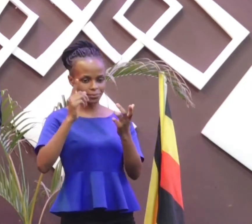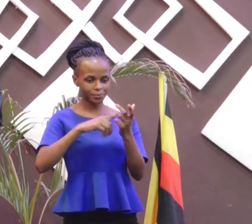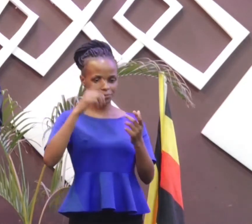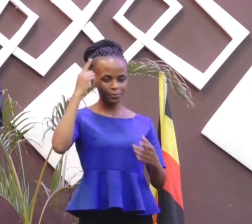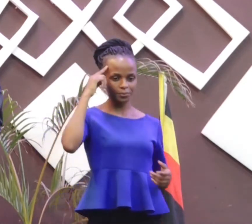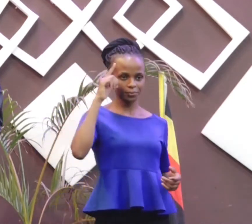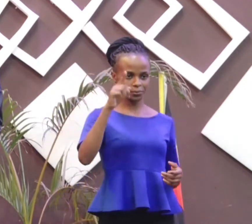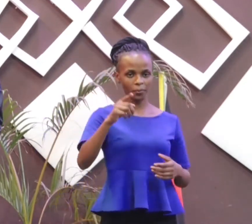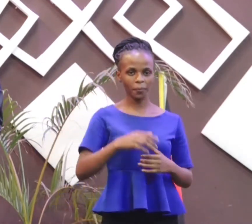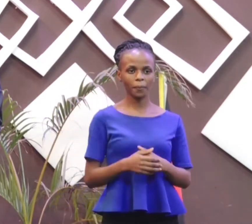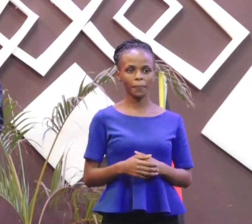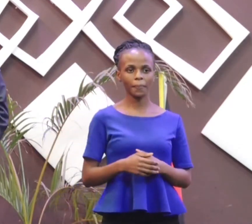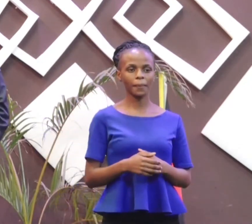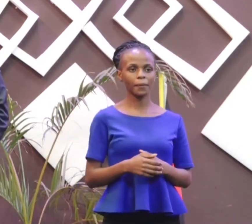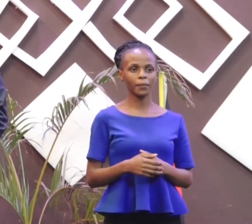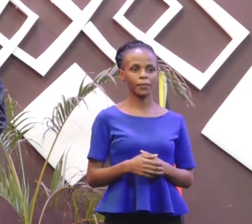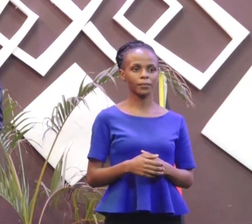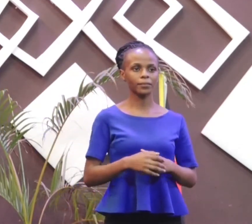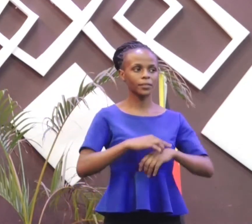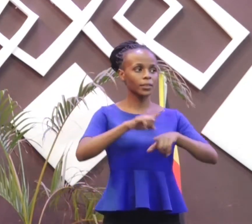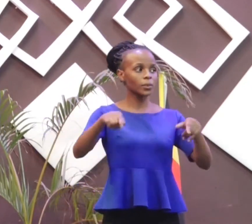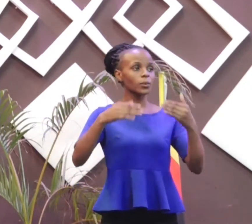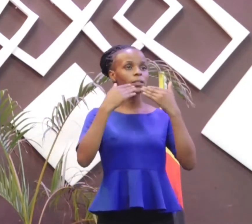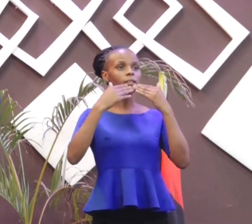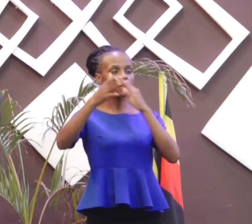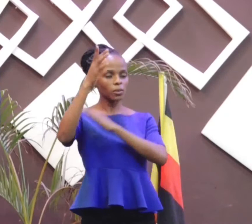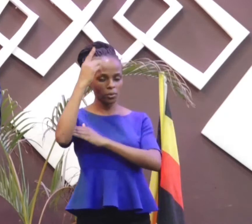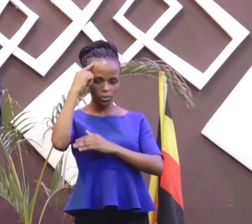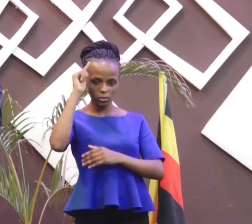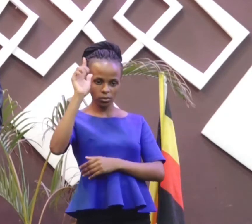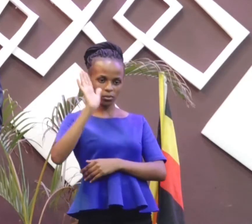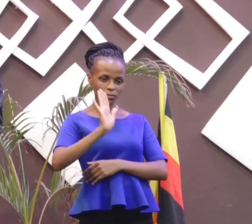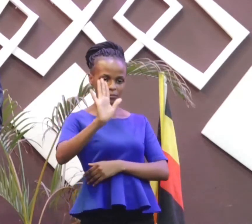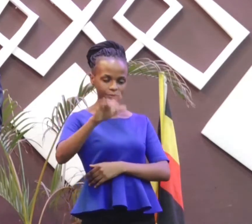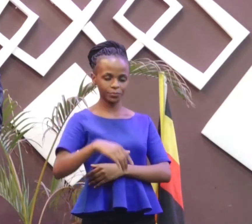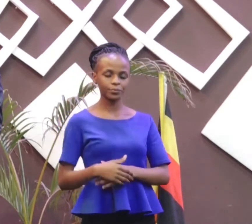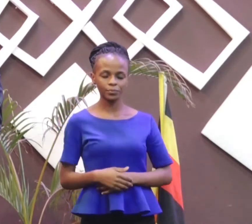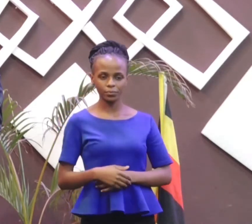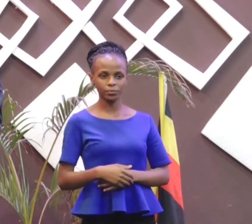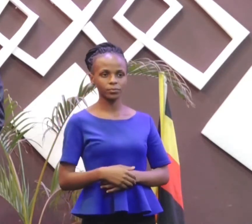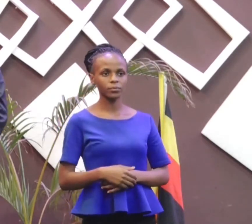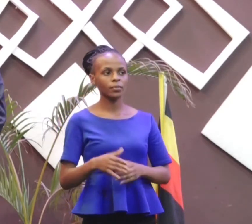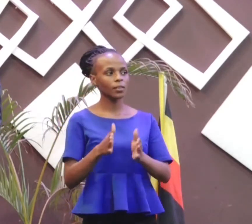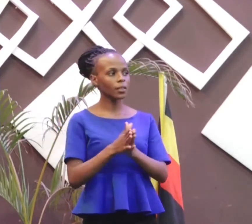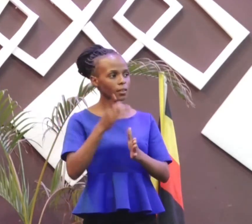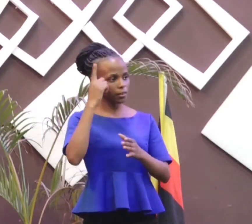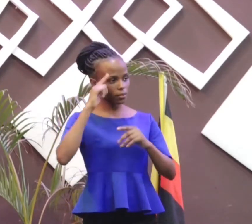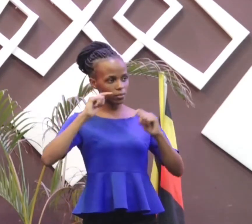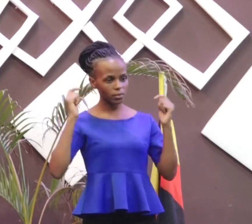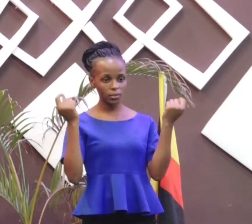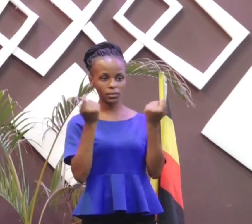May God bless you for that. We thank the Lord for